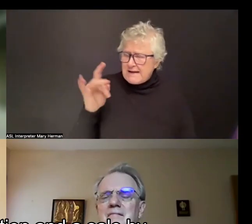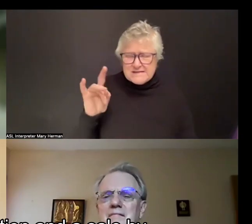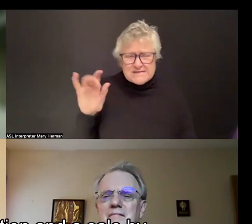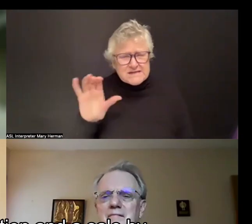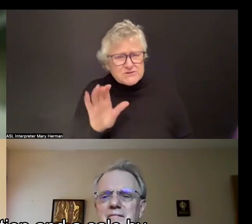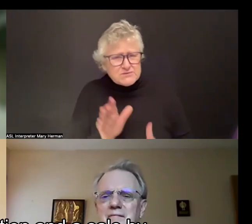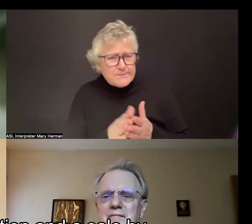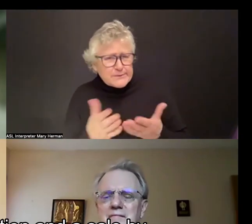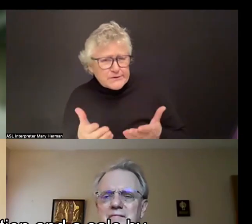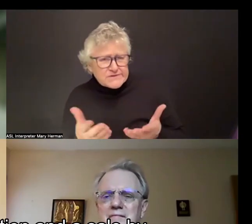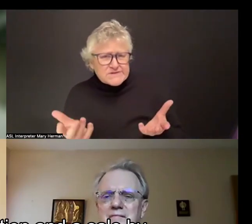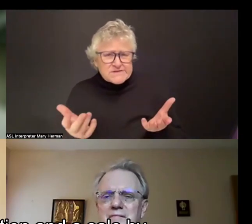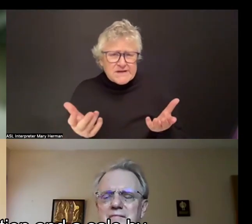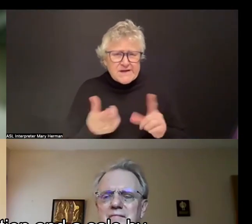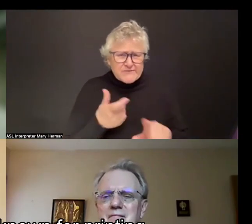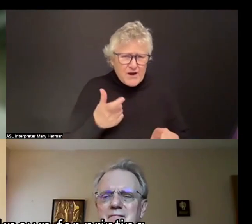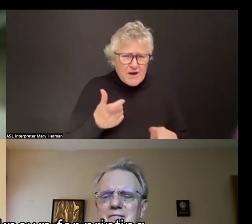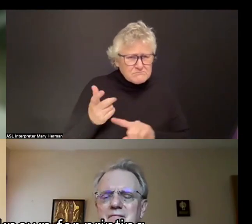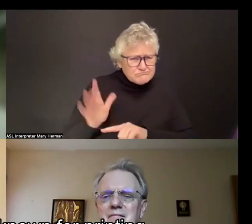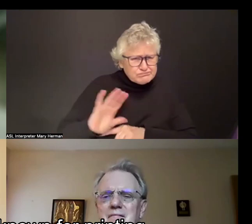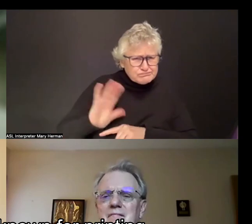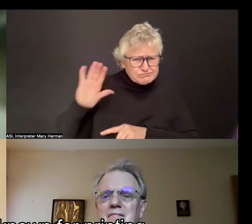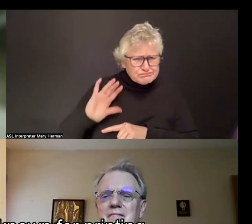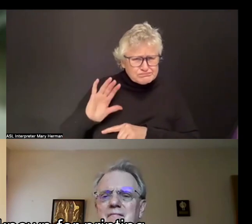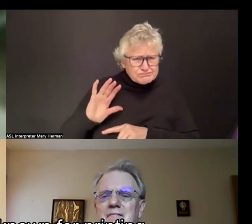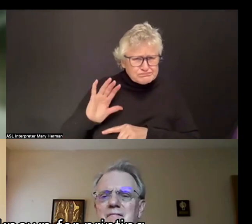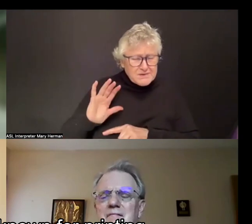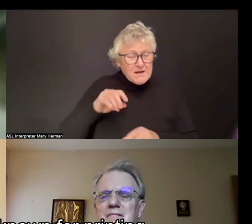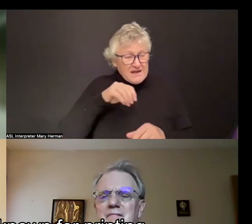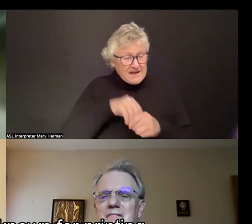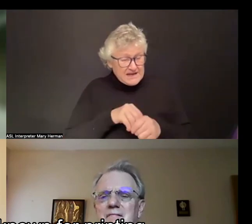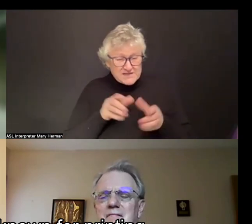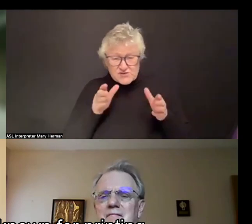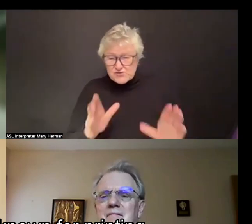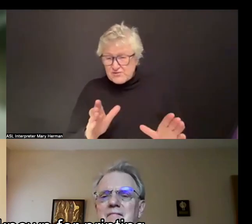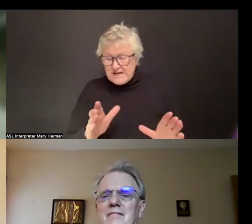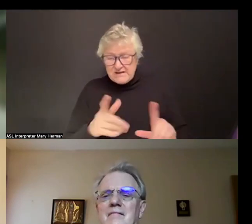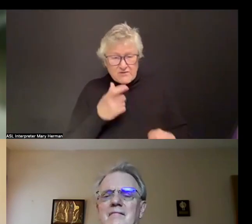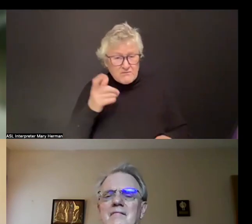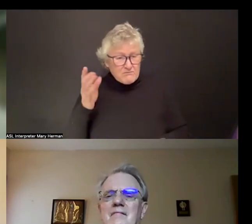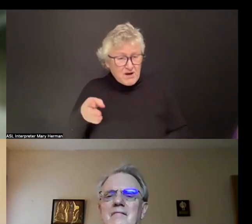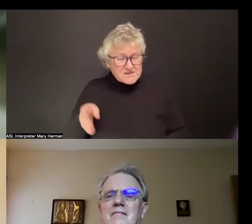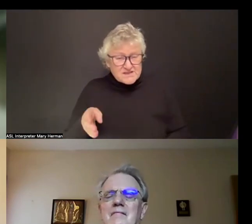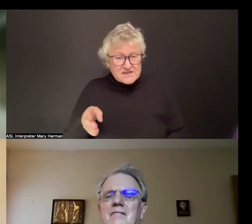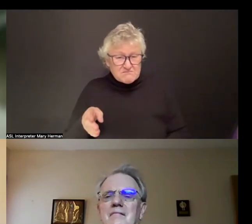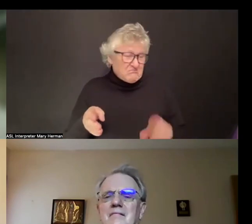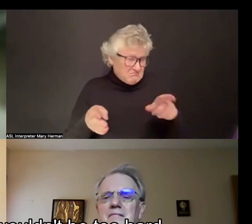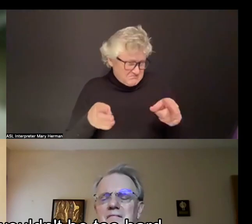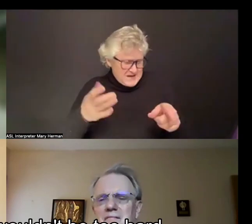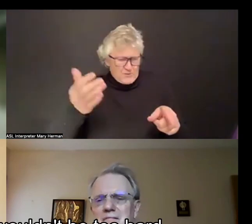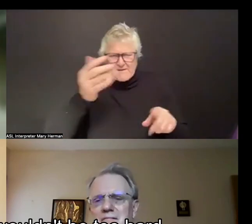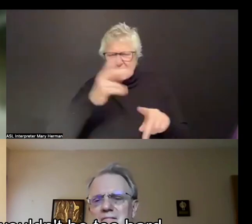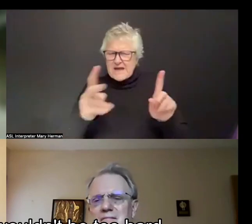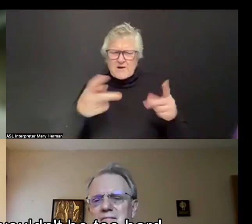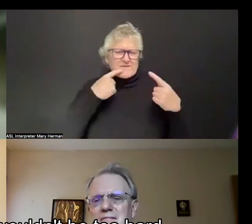sale by printer that sounded plausible, in a street in Boston known for printing, even if it wasn't an imprint Marion had heard of before. But